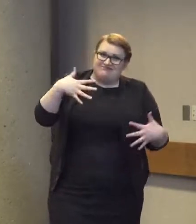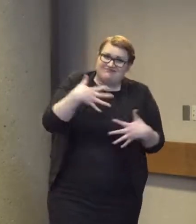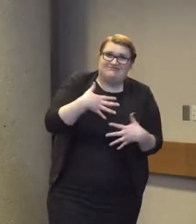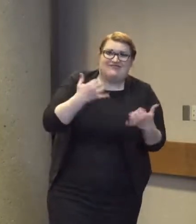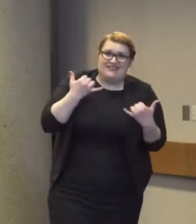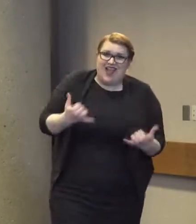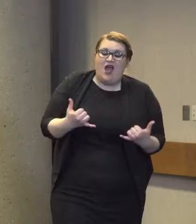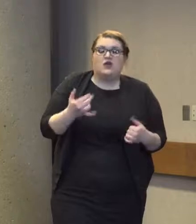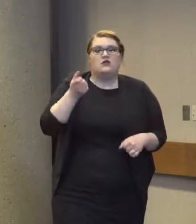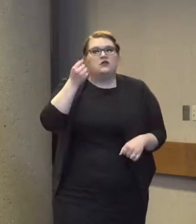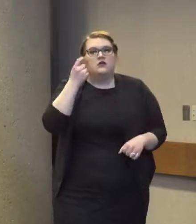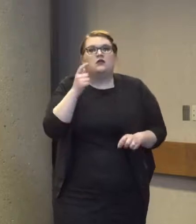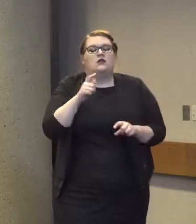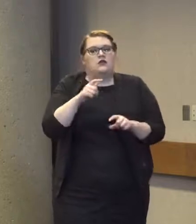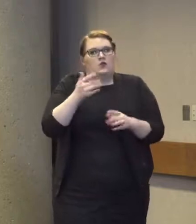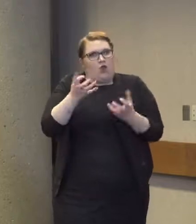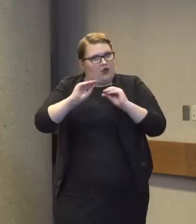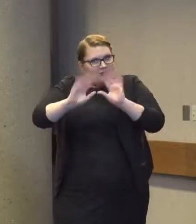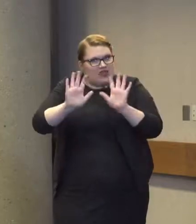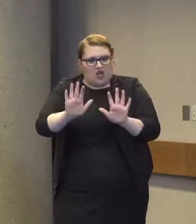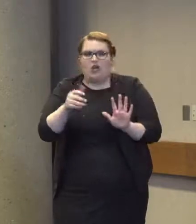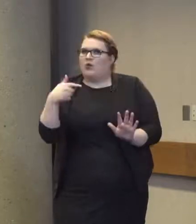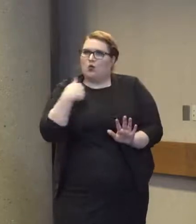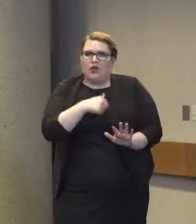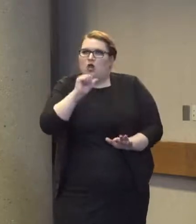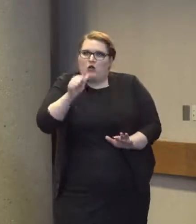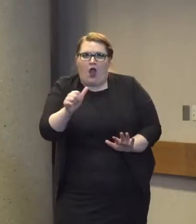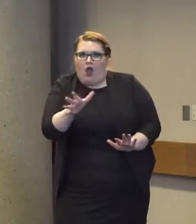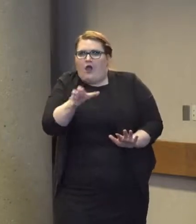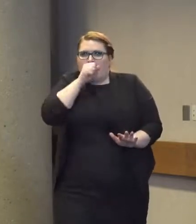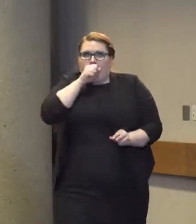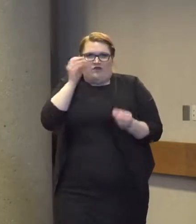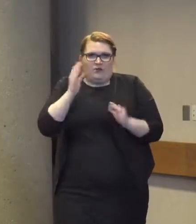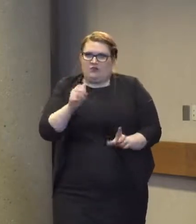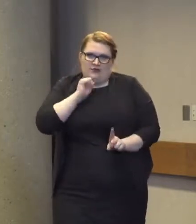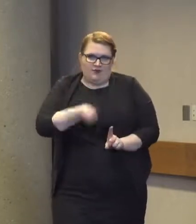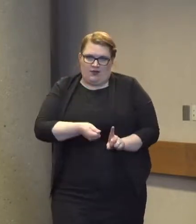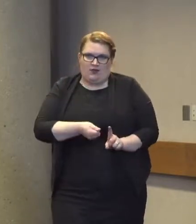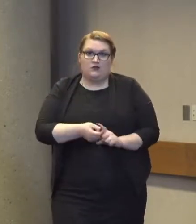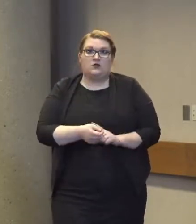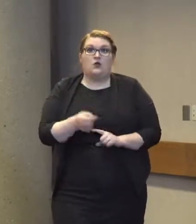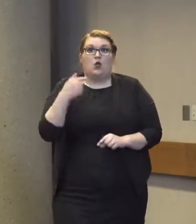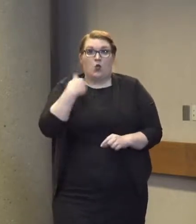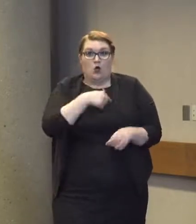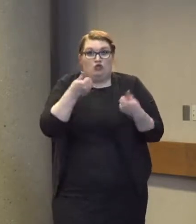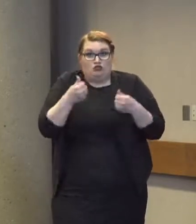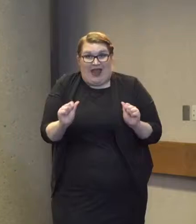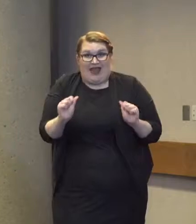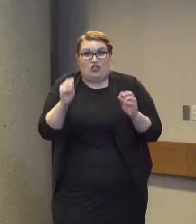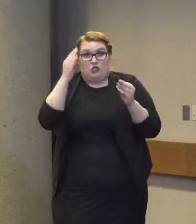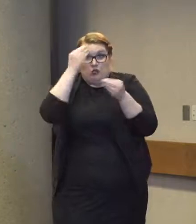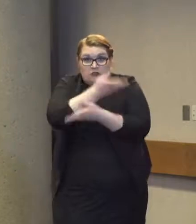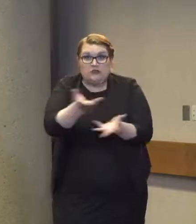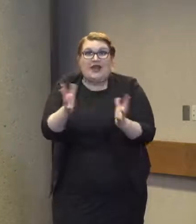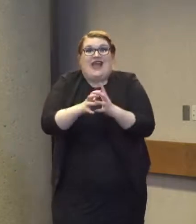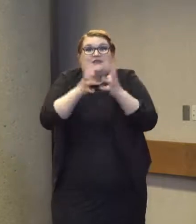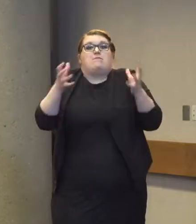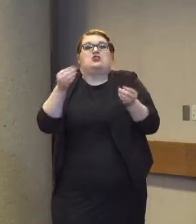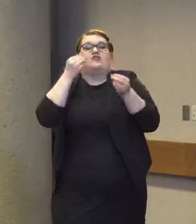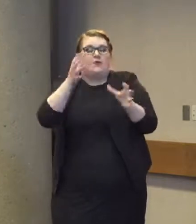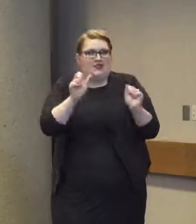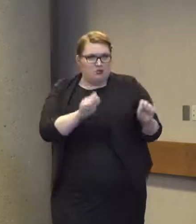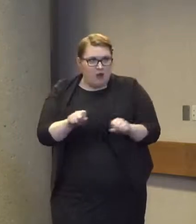clear that we're not withholding information. We are providing as much information as we can to the public, again, being